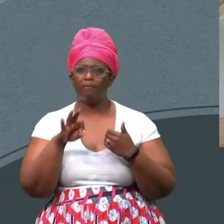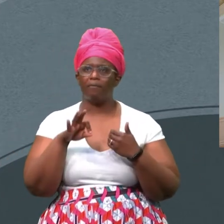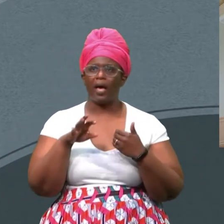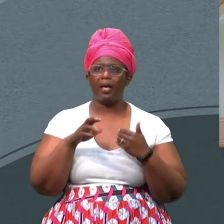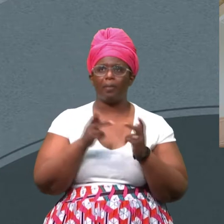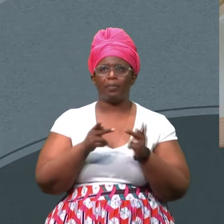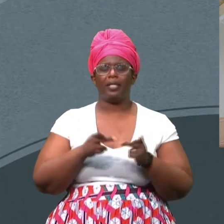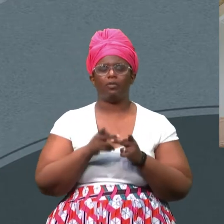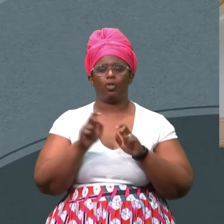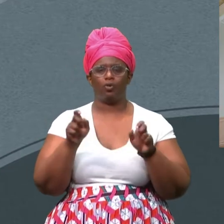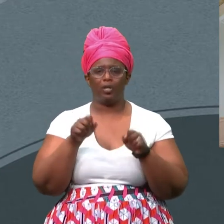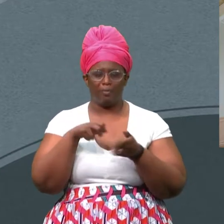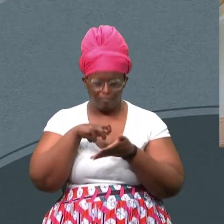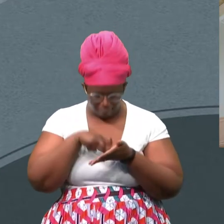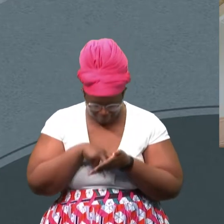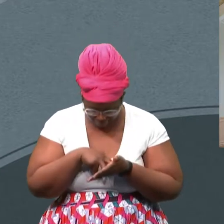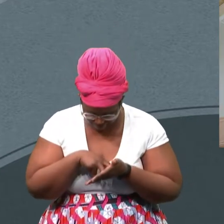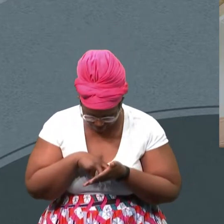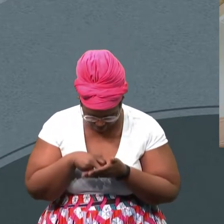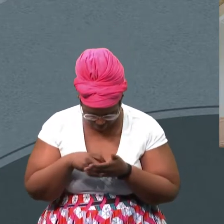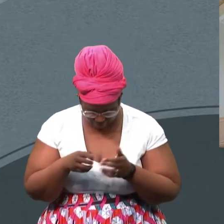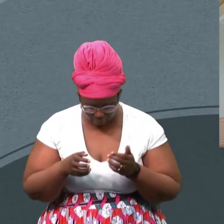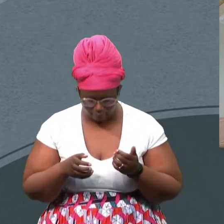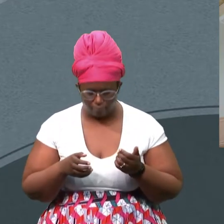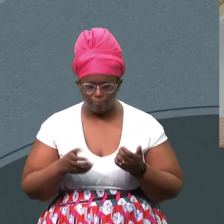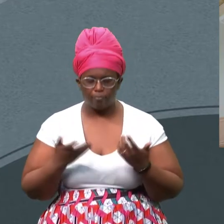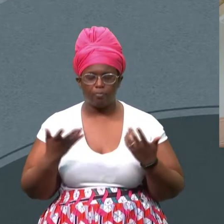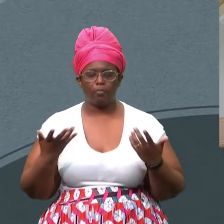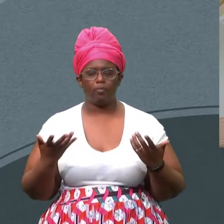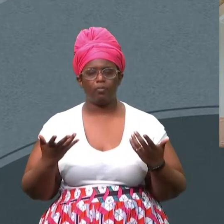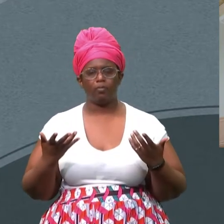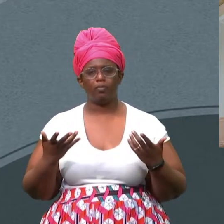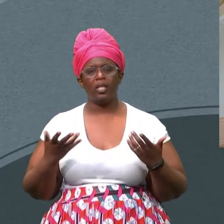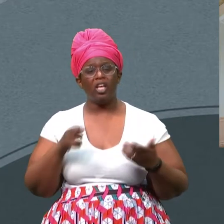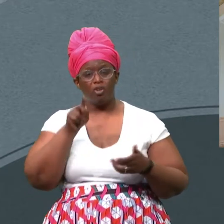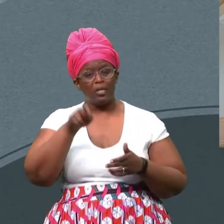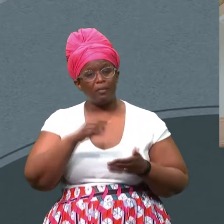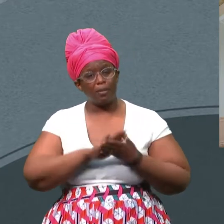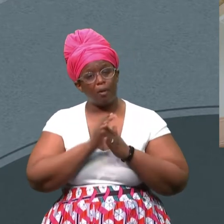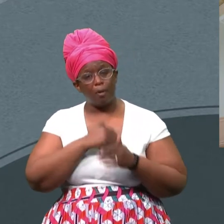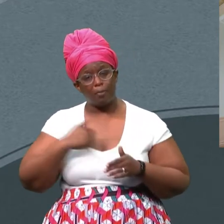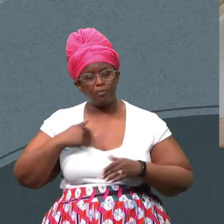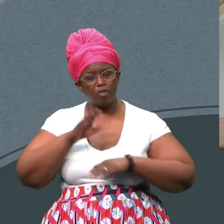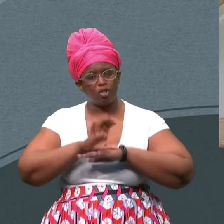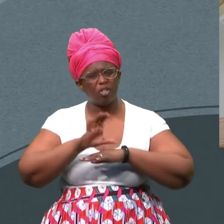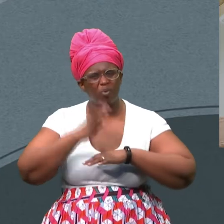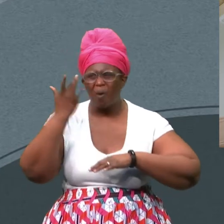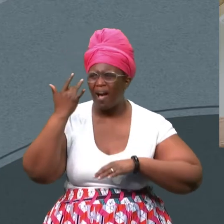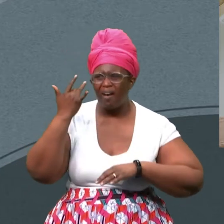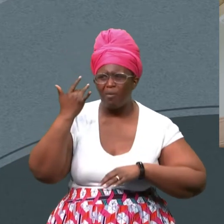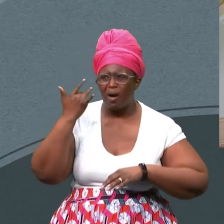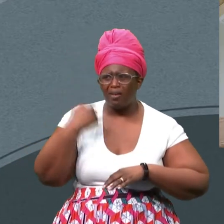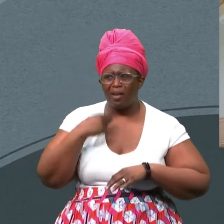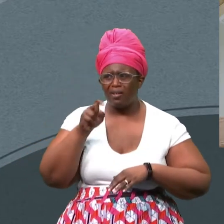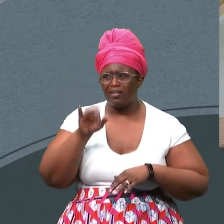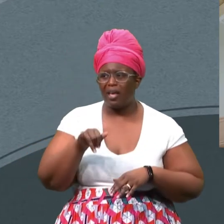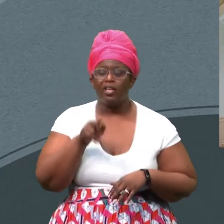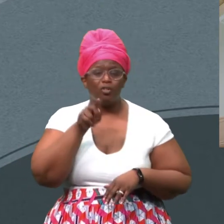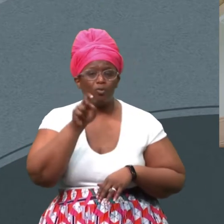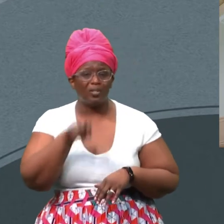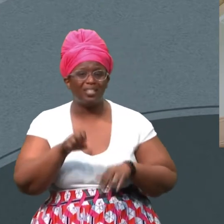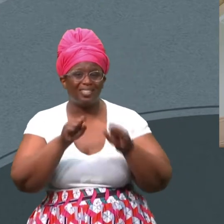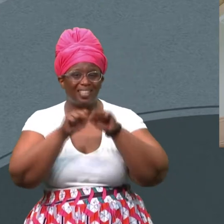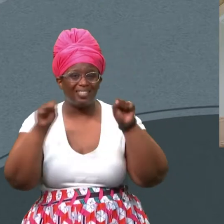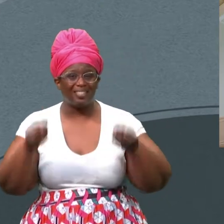to the Lord. Come on, you need a church home. Why do I need a church home, Pastor? Because you need someone to help you. You need the systems and the structure